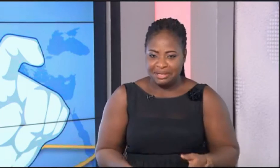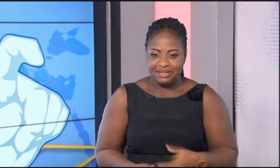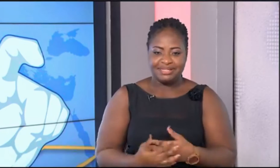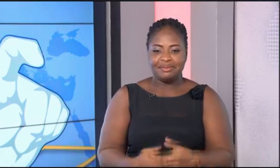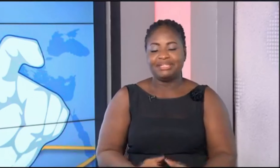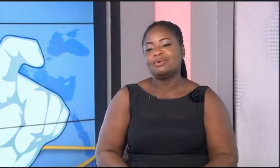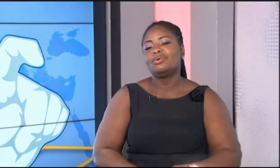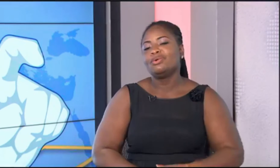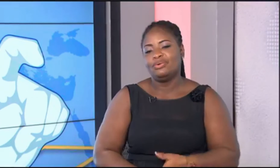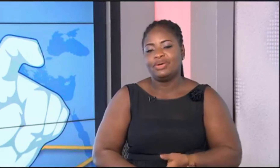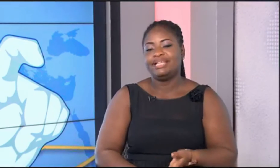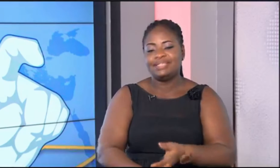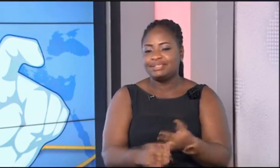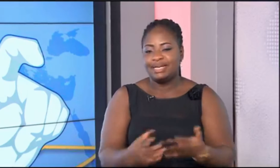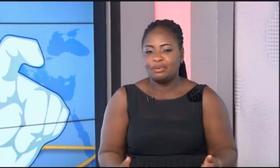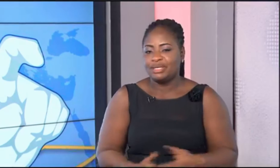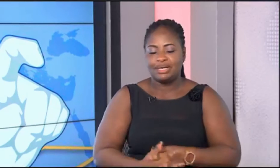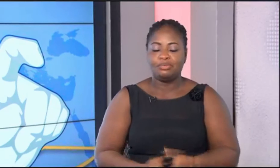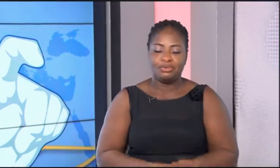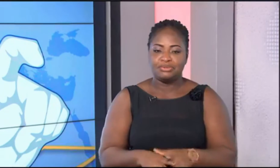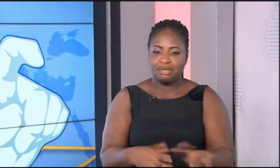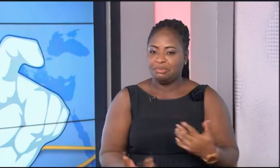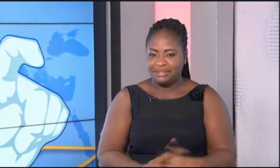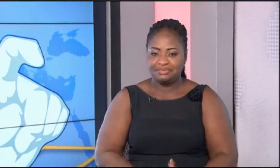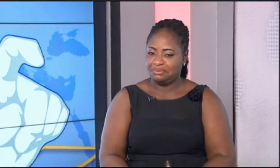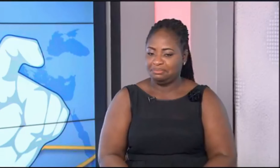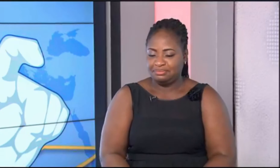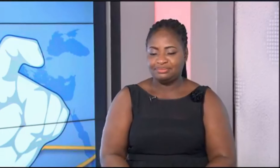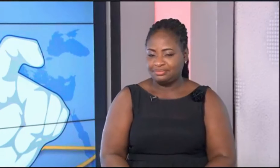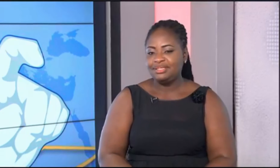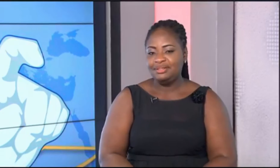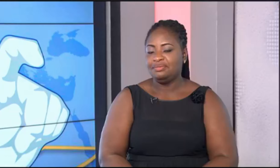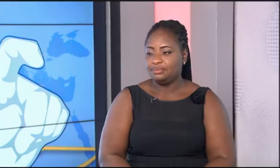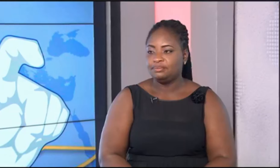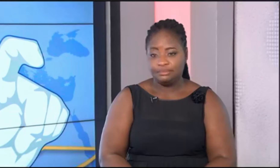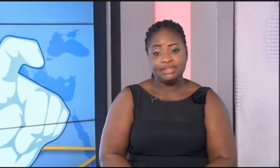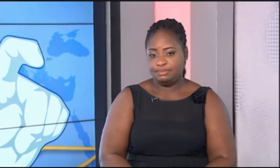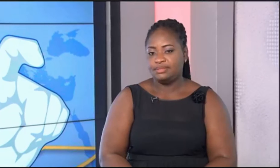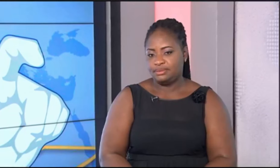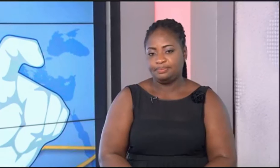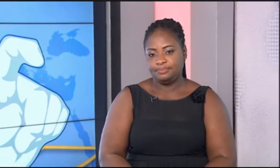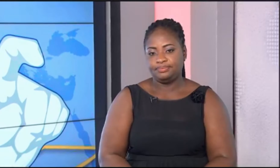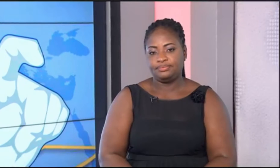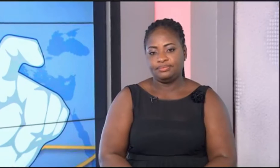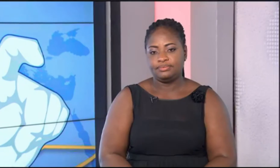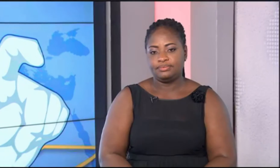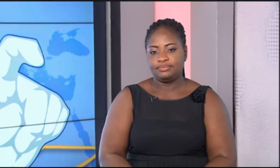become deaf and stuff. I said, oh, no. It's just the language. I'm not going to become it. So that's what happened? Yes, please.